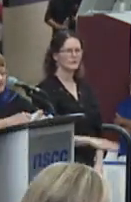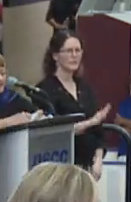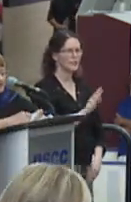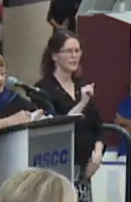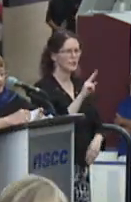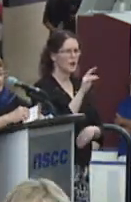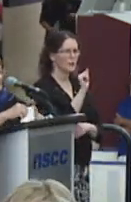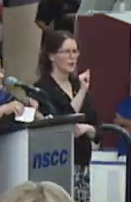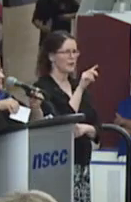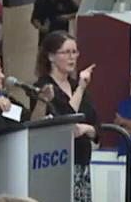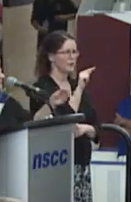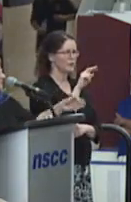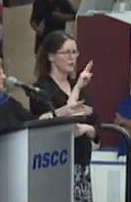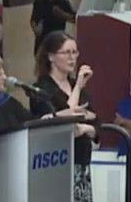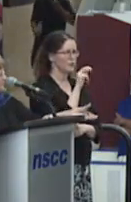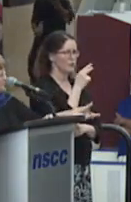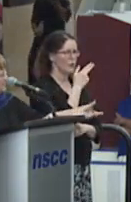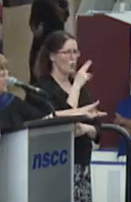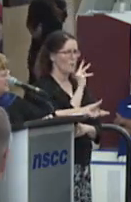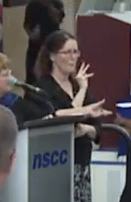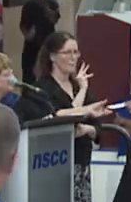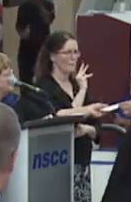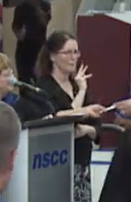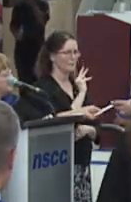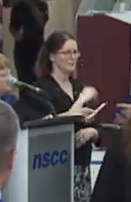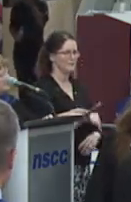Barbara Trenholm.